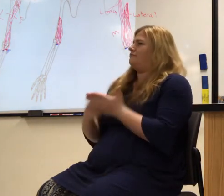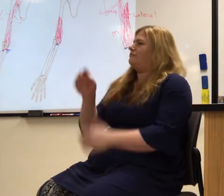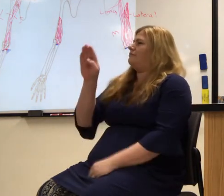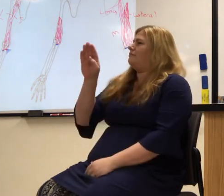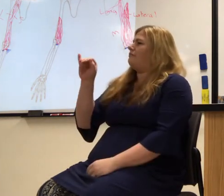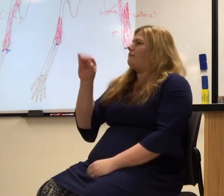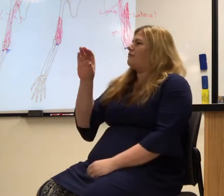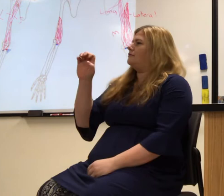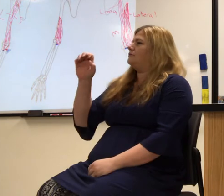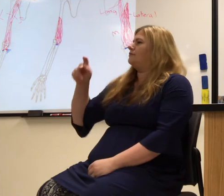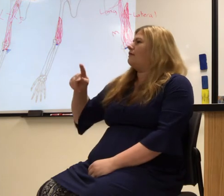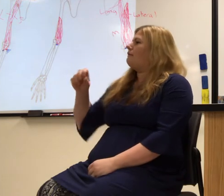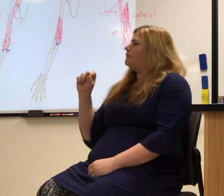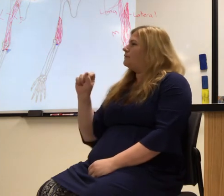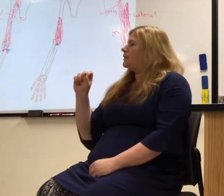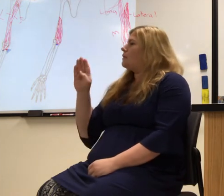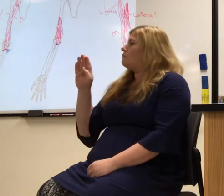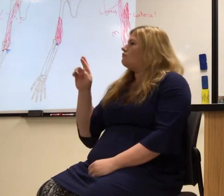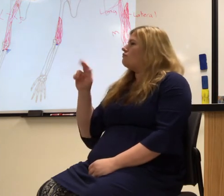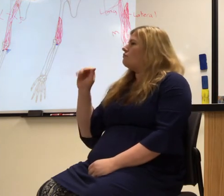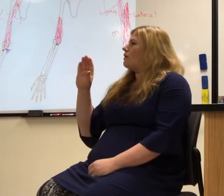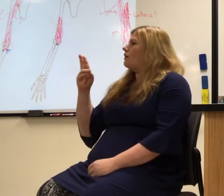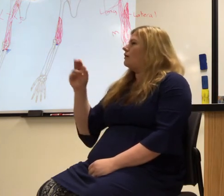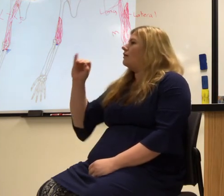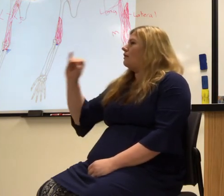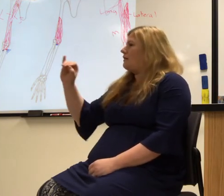biceps, brachii,